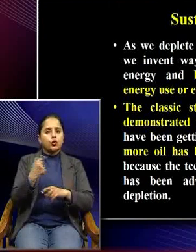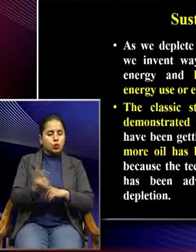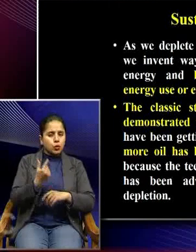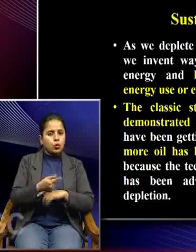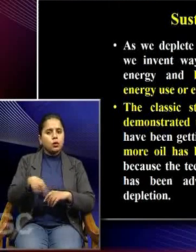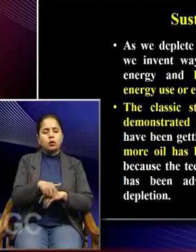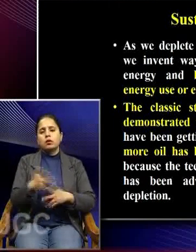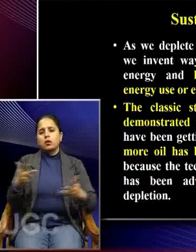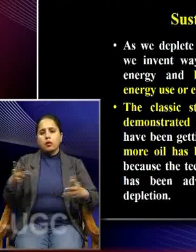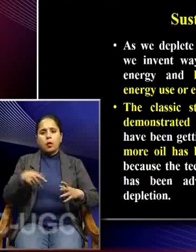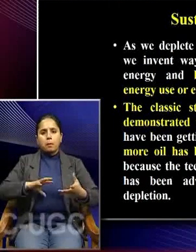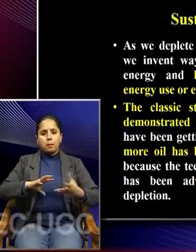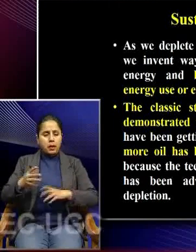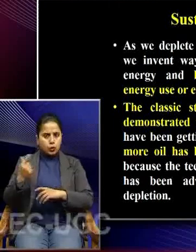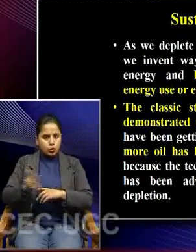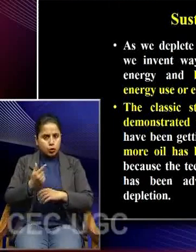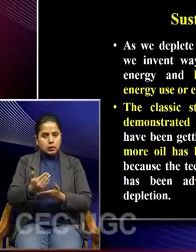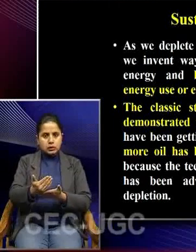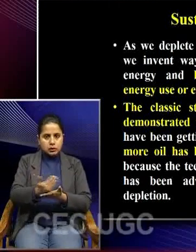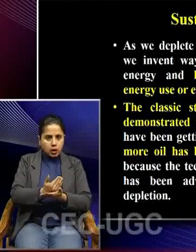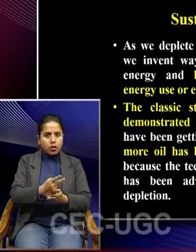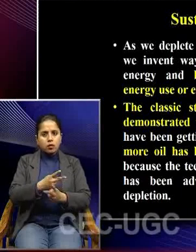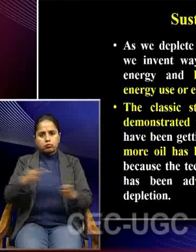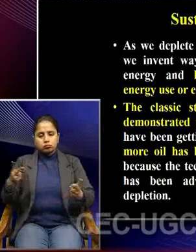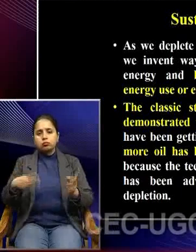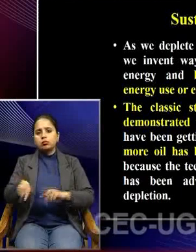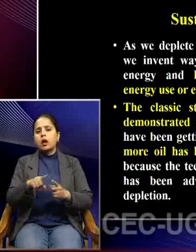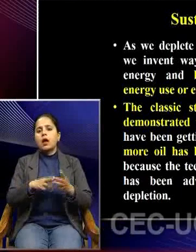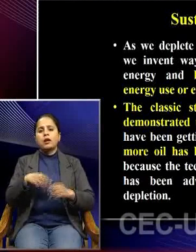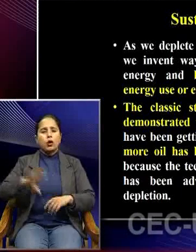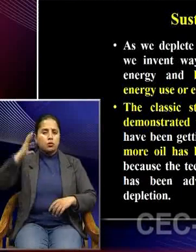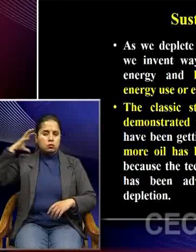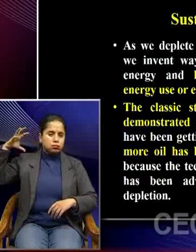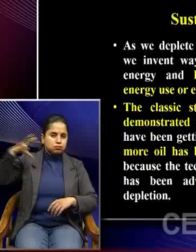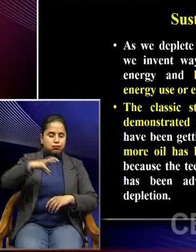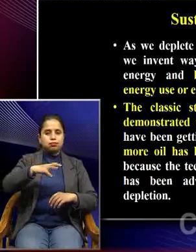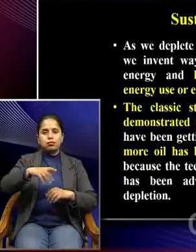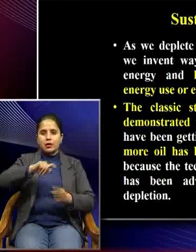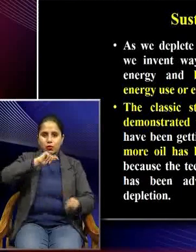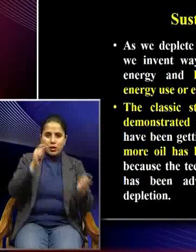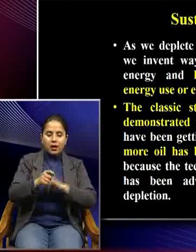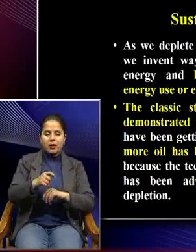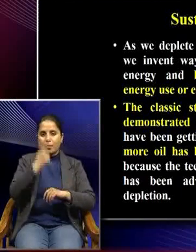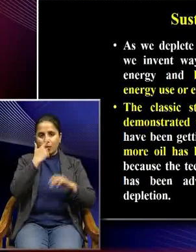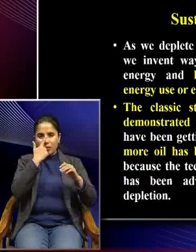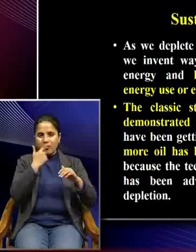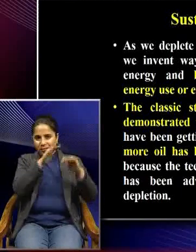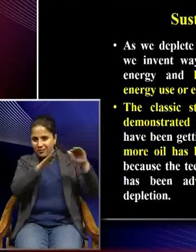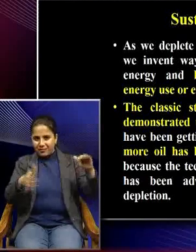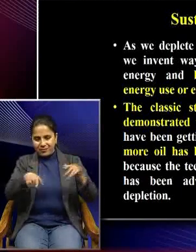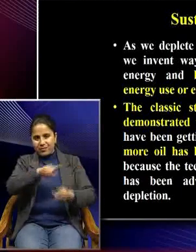efficiency devices, conservation, extract energy from sun using renewable energy, etc. There